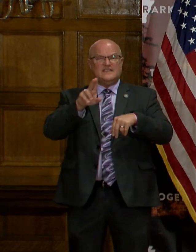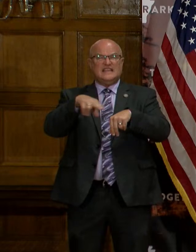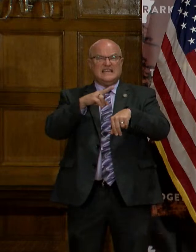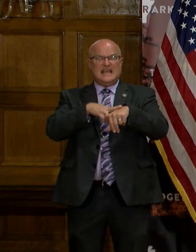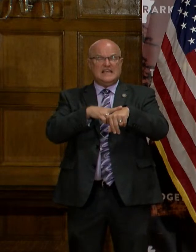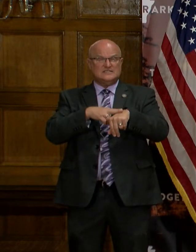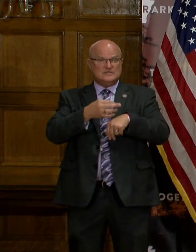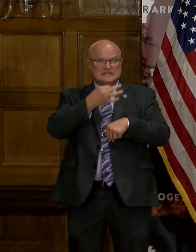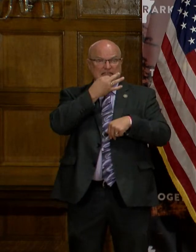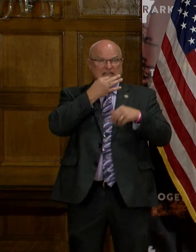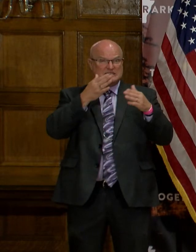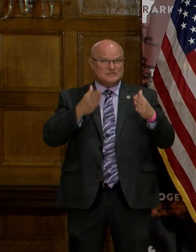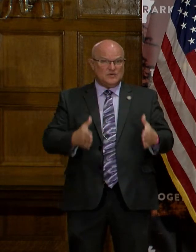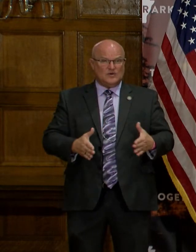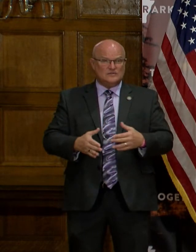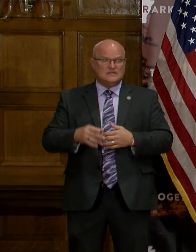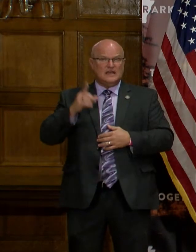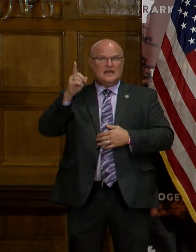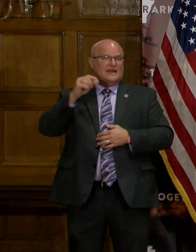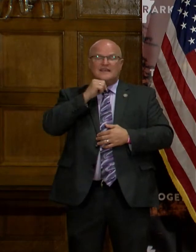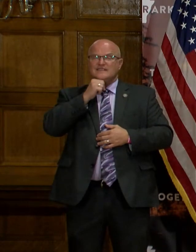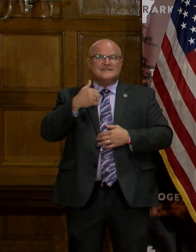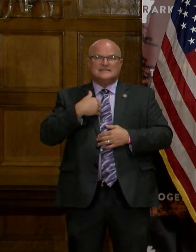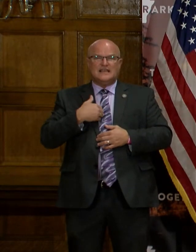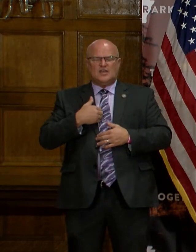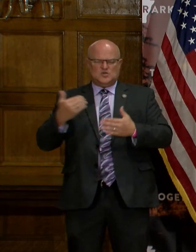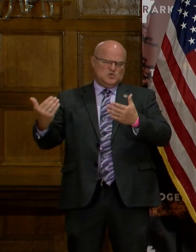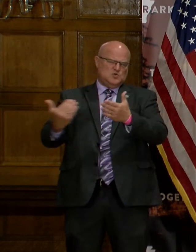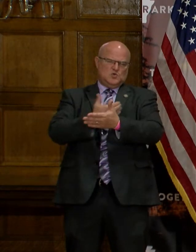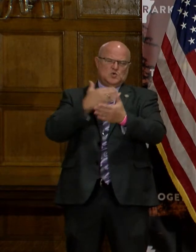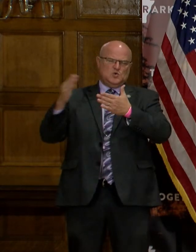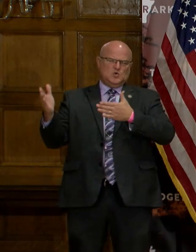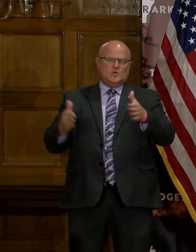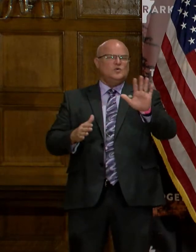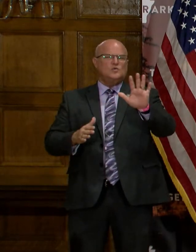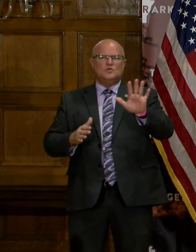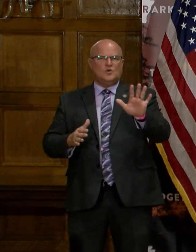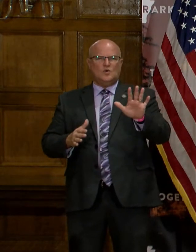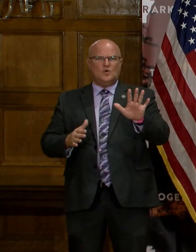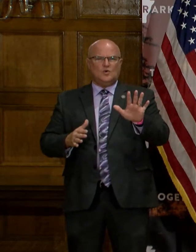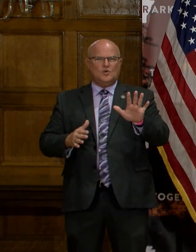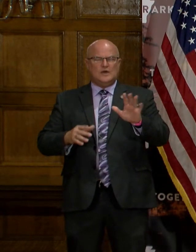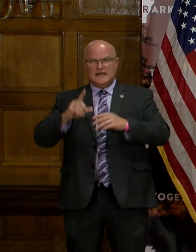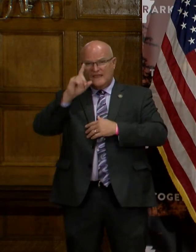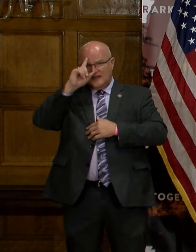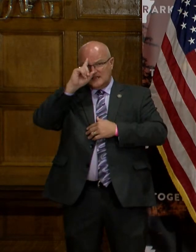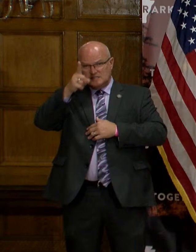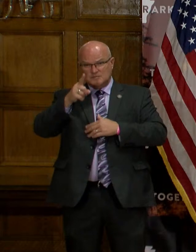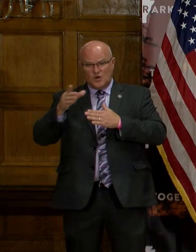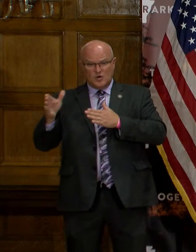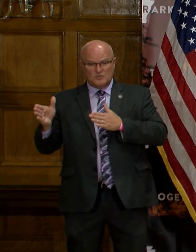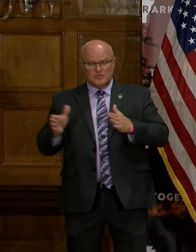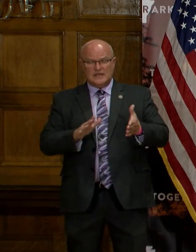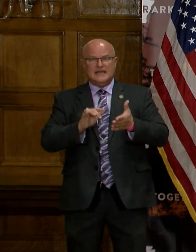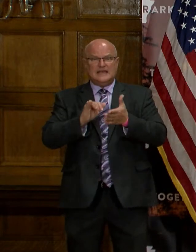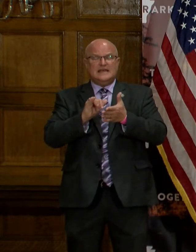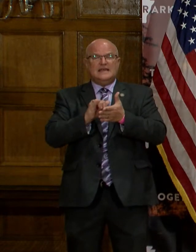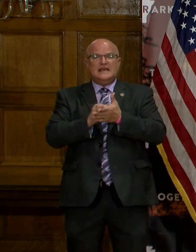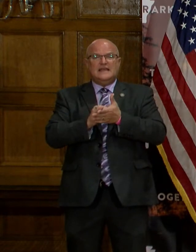national experts, they're not coming out with new strategies. It's implementing the smart strategies that